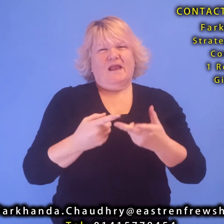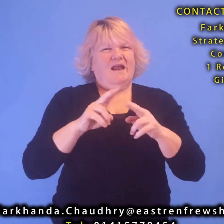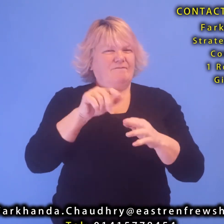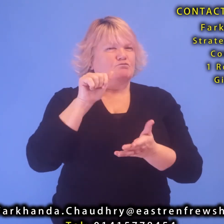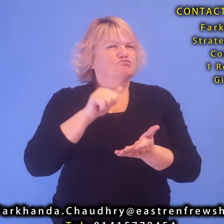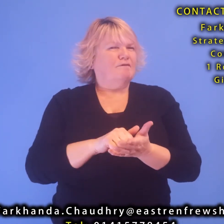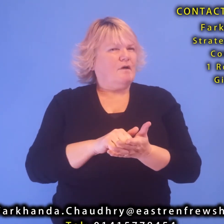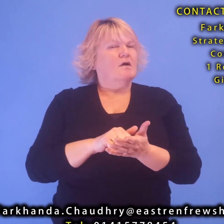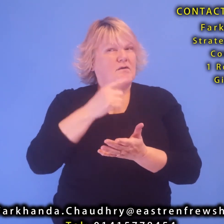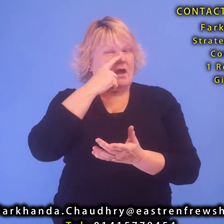Email